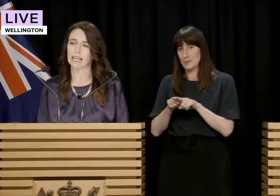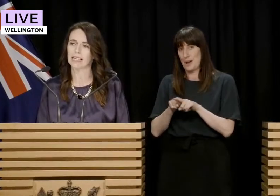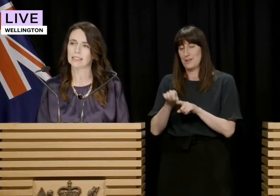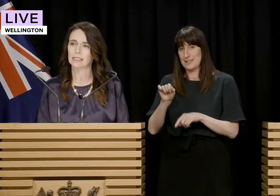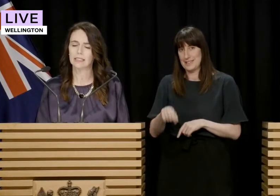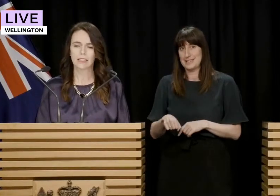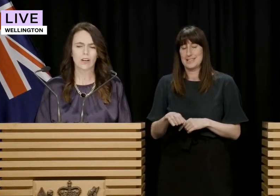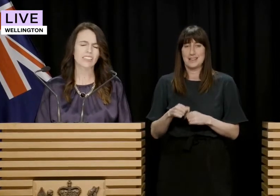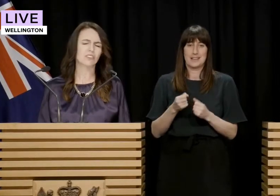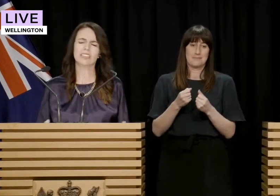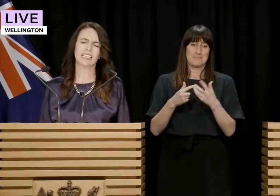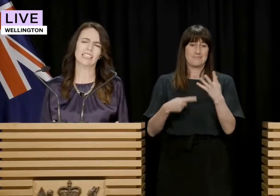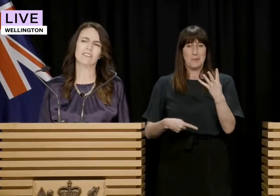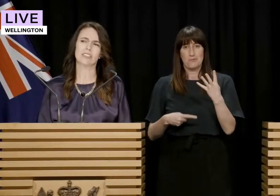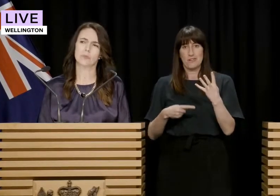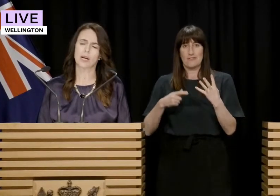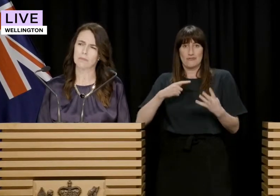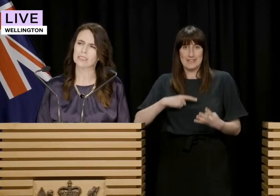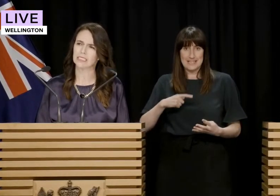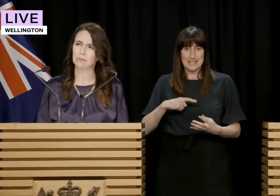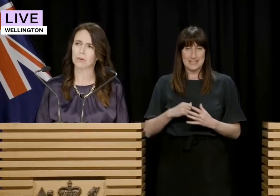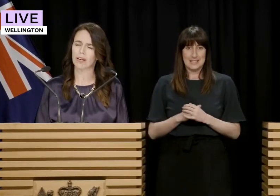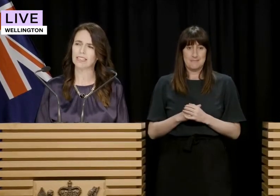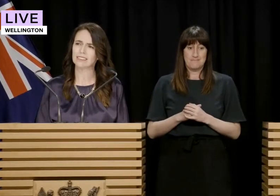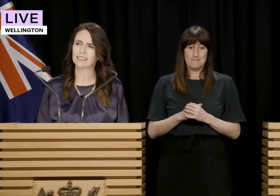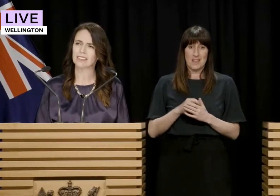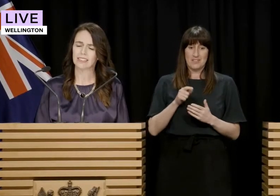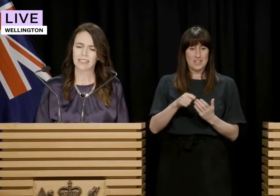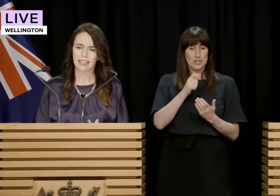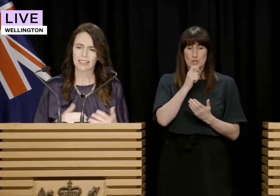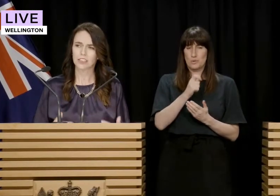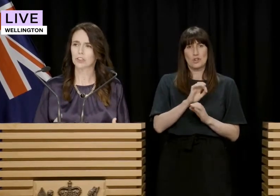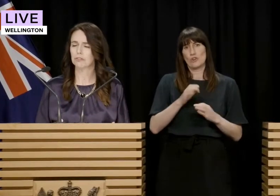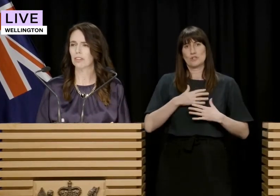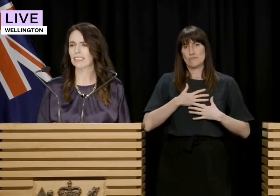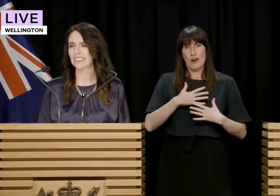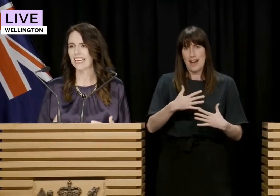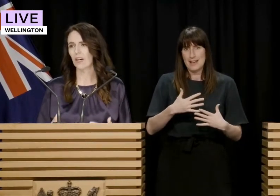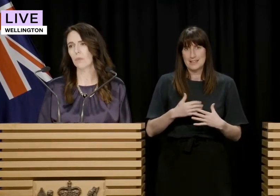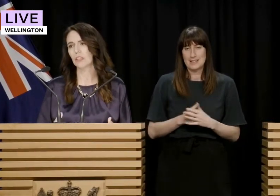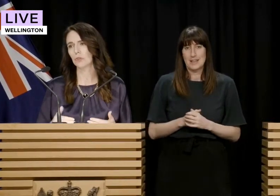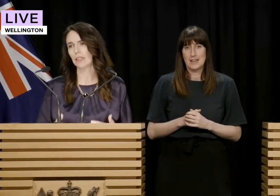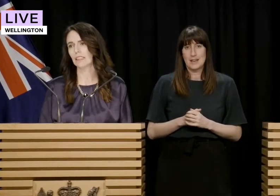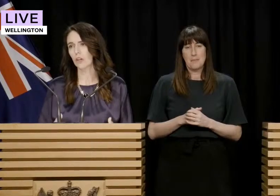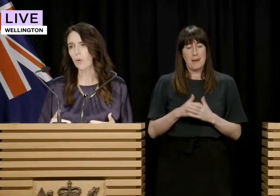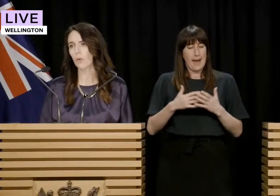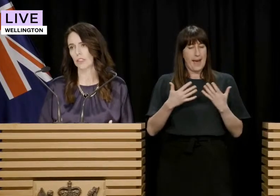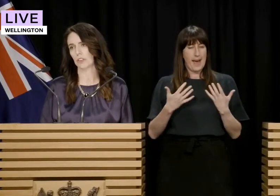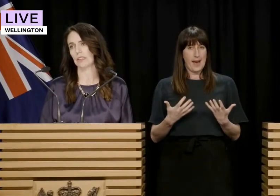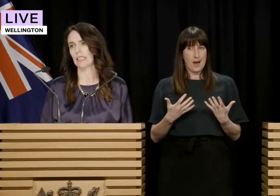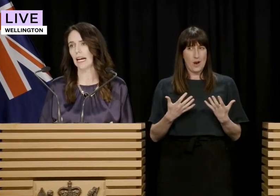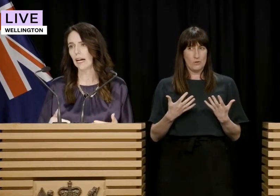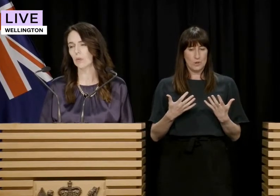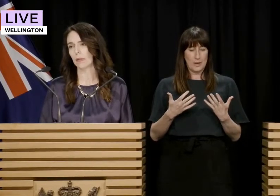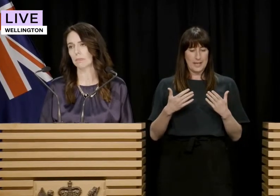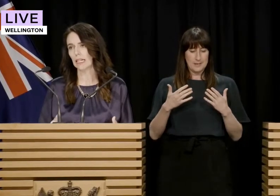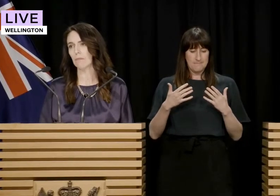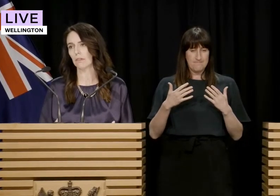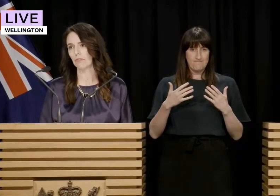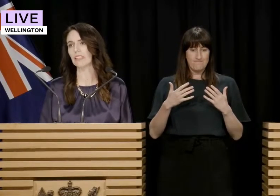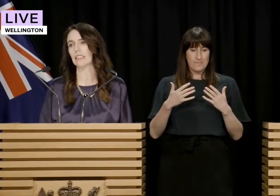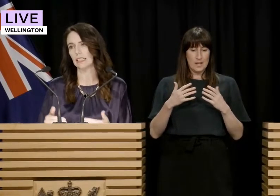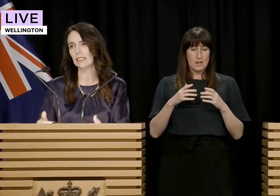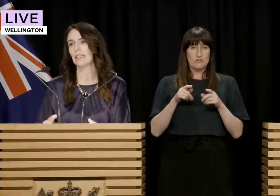reasons for that. I don't think any of this will come as a surprise. The issue for us is, how do we treat the core issues here? How do we